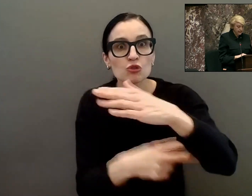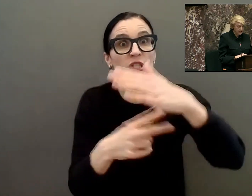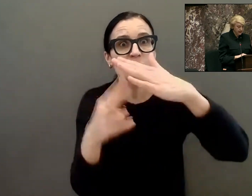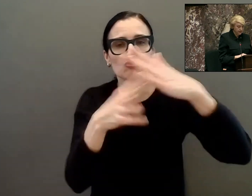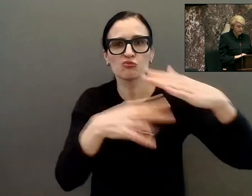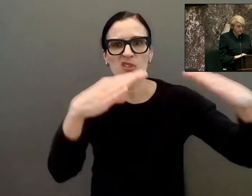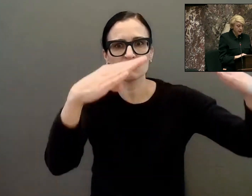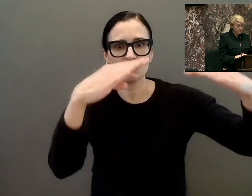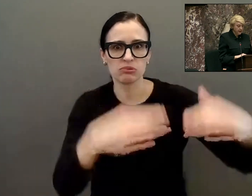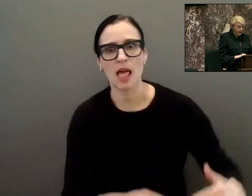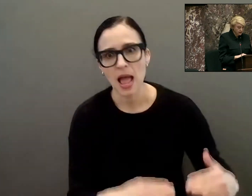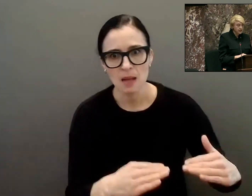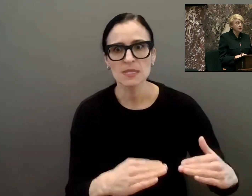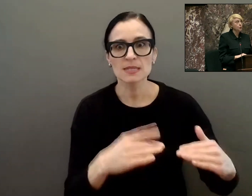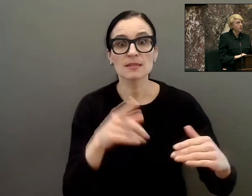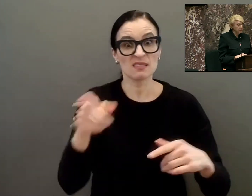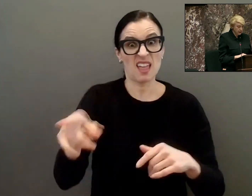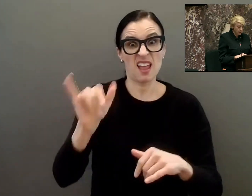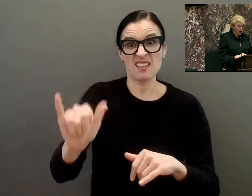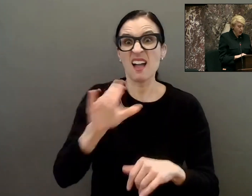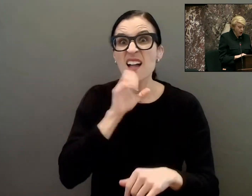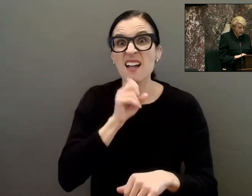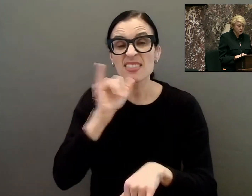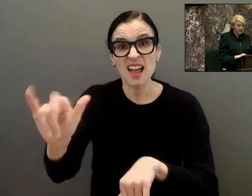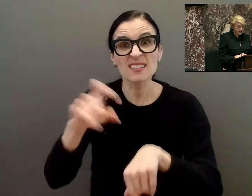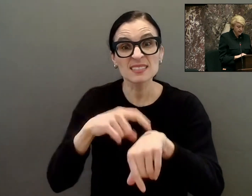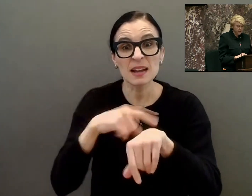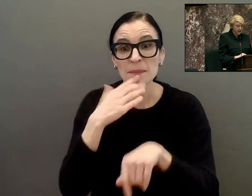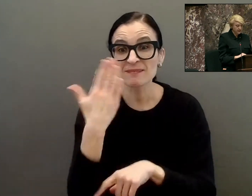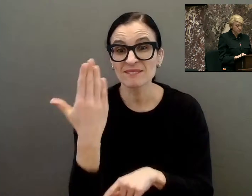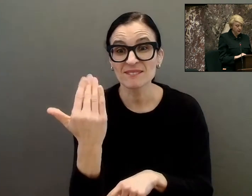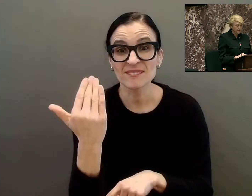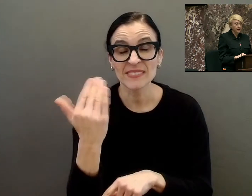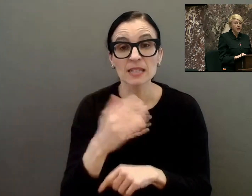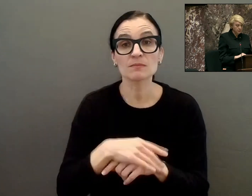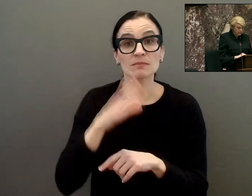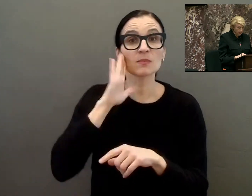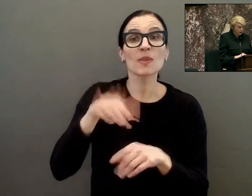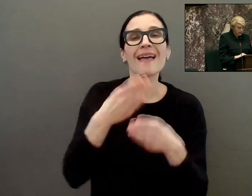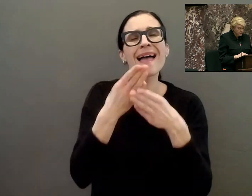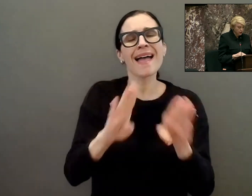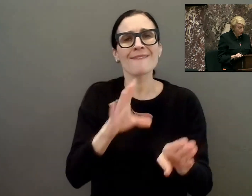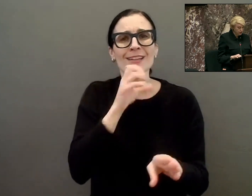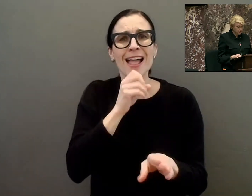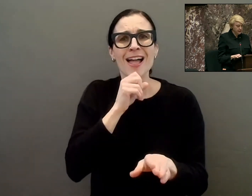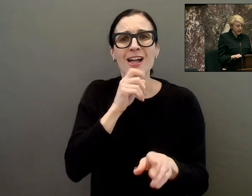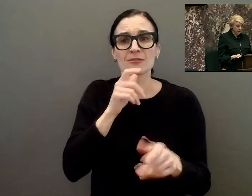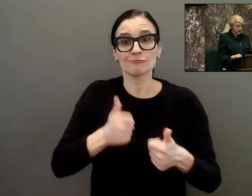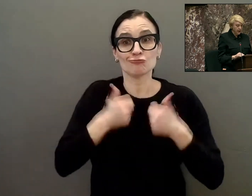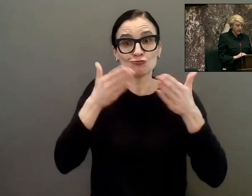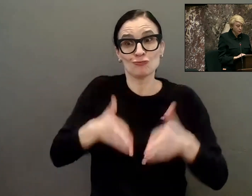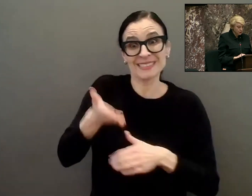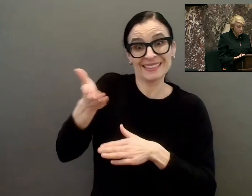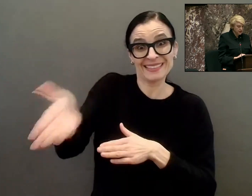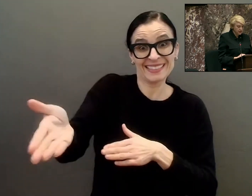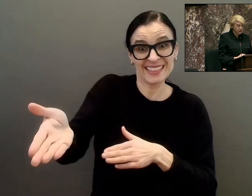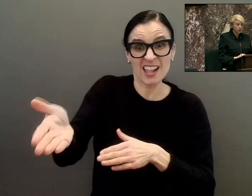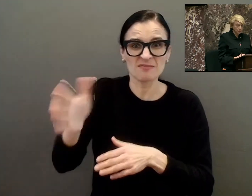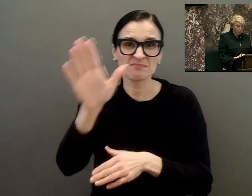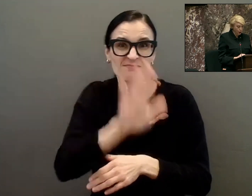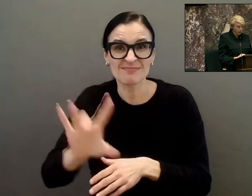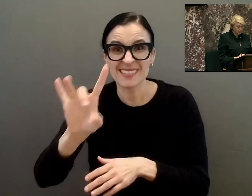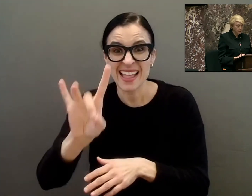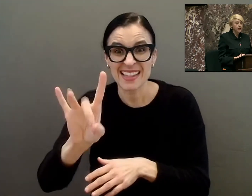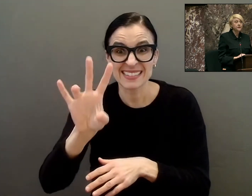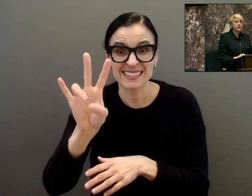now 87. The eldest will be 107 next month. People are living longer today, and most residents